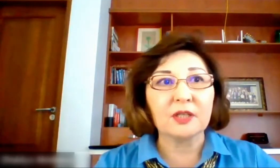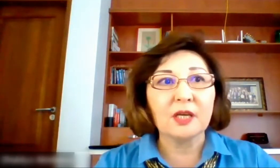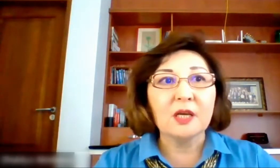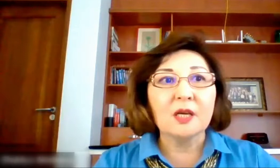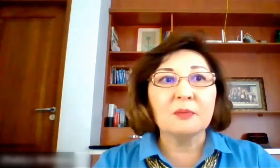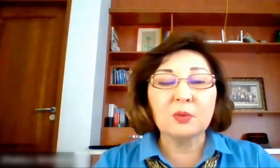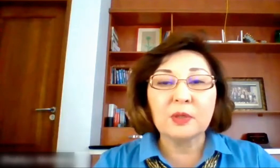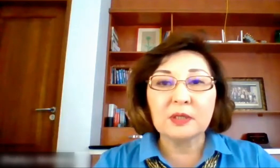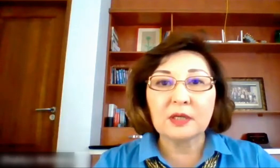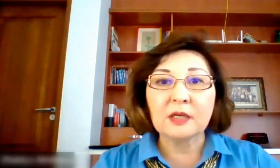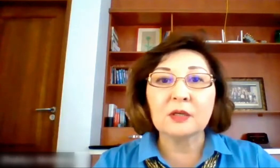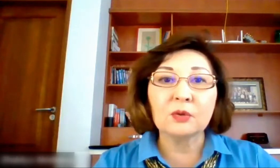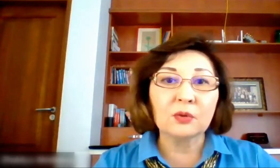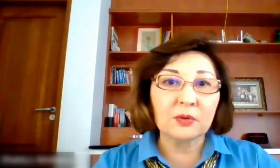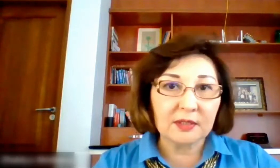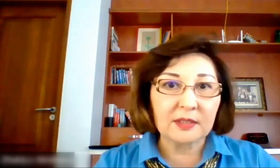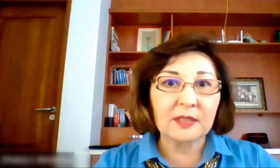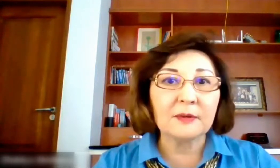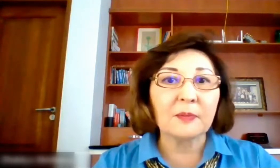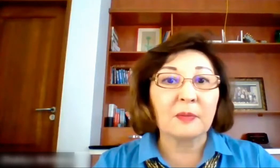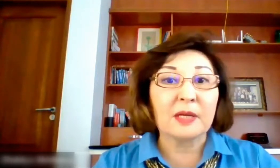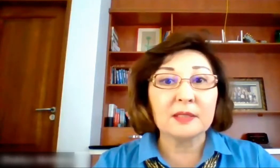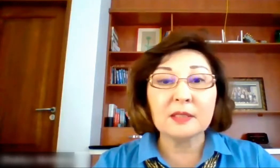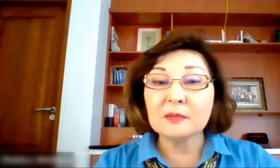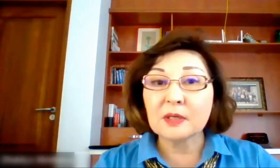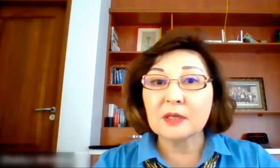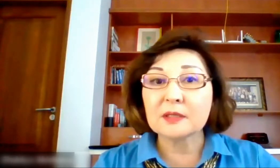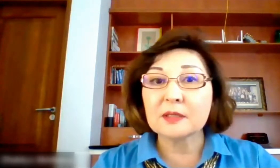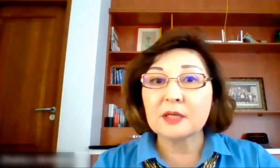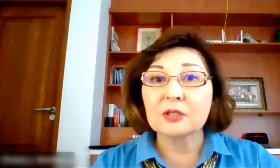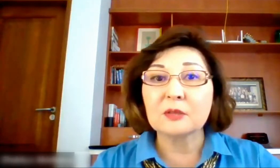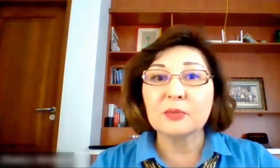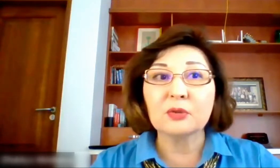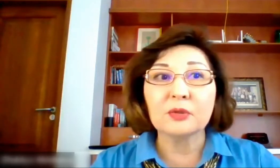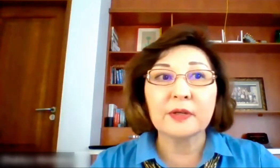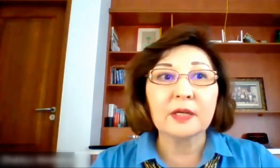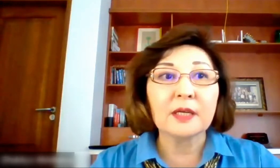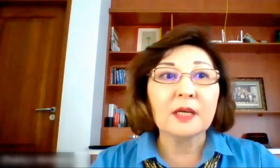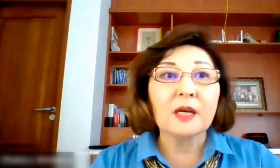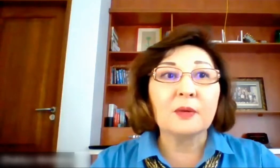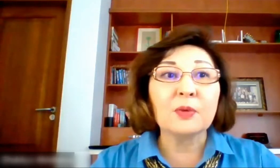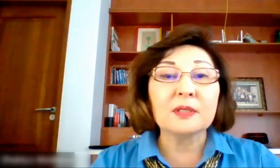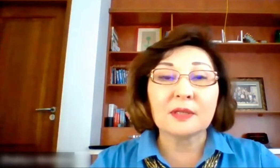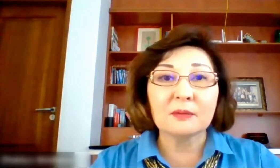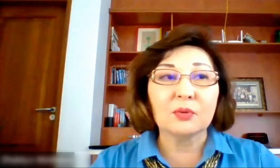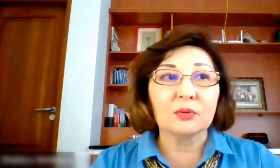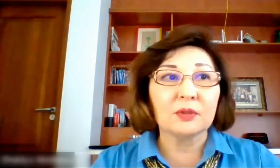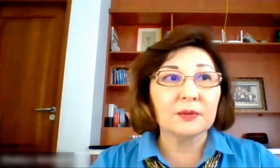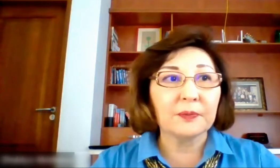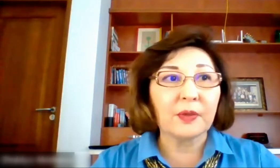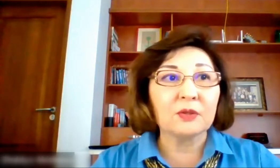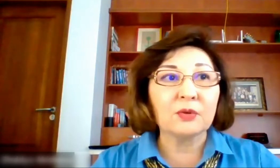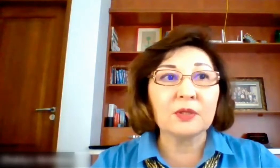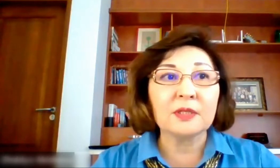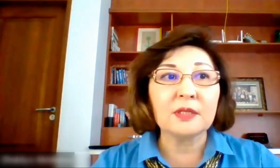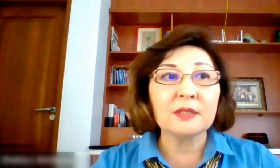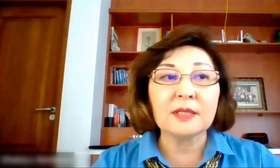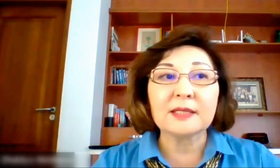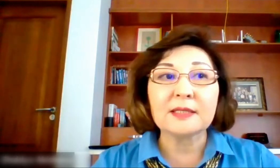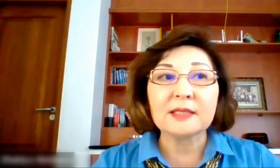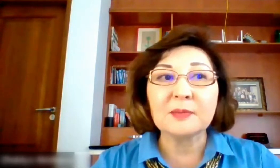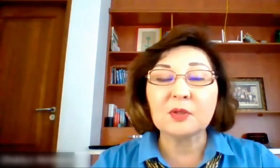cooperation between UNODC, my team stationed in Pretoria, with SANPUD during the